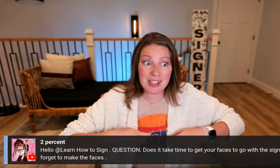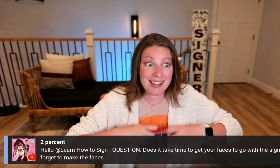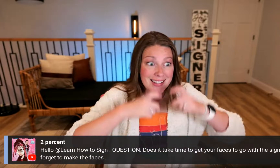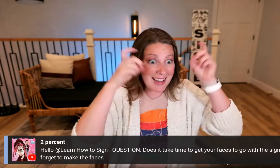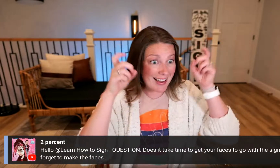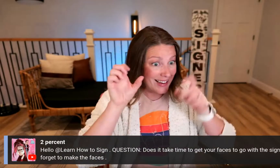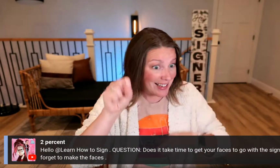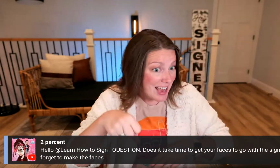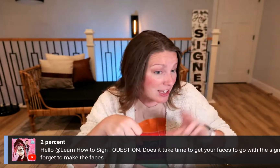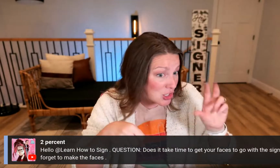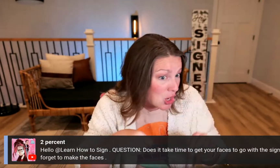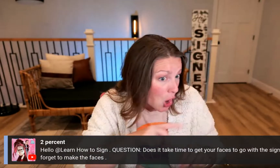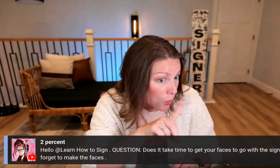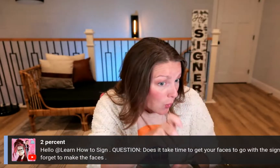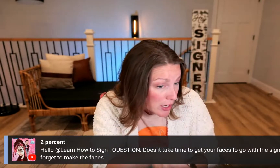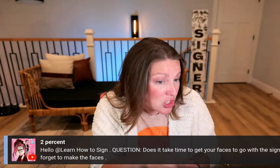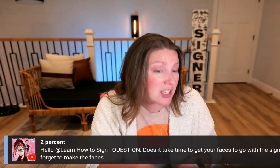versus yes, no questions,